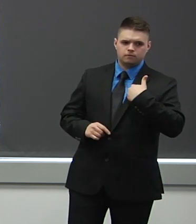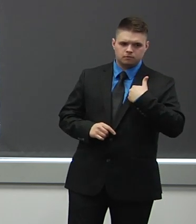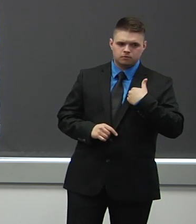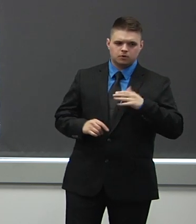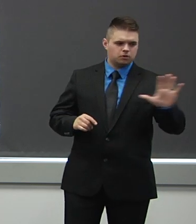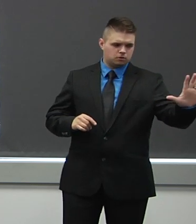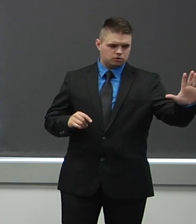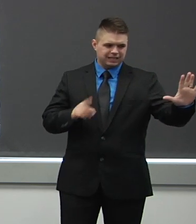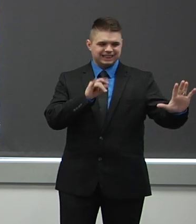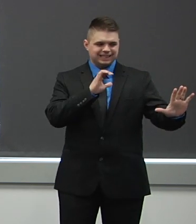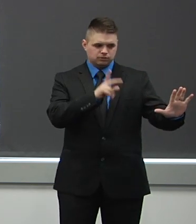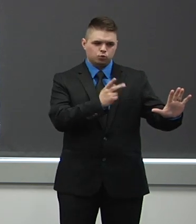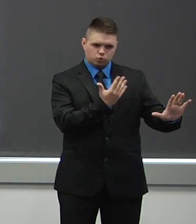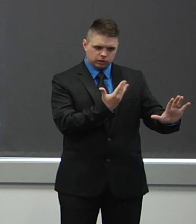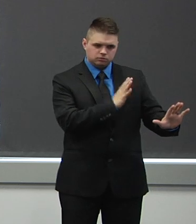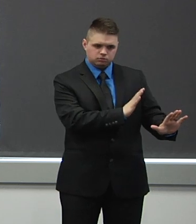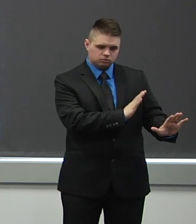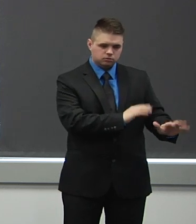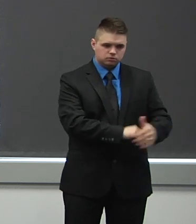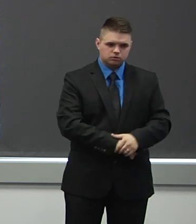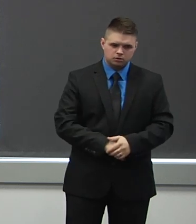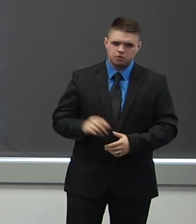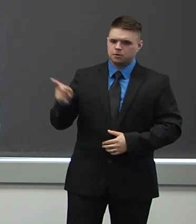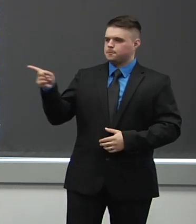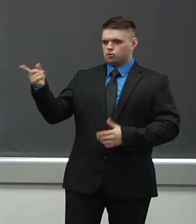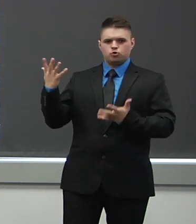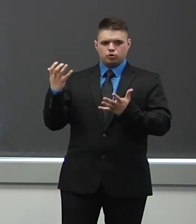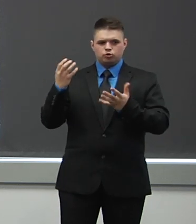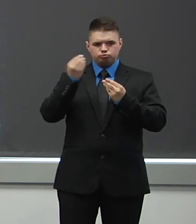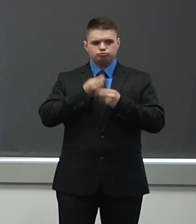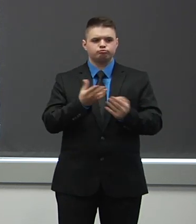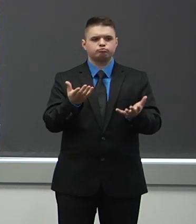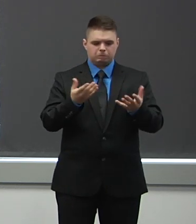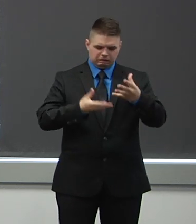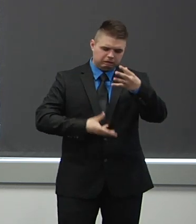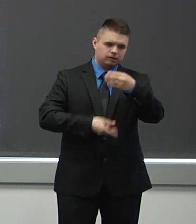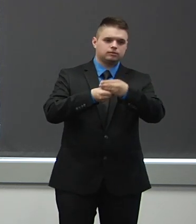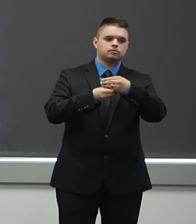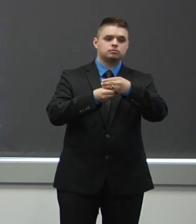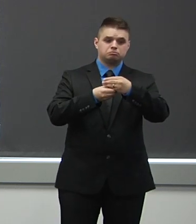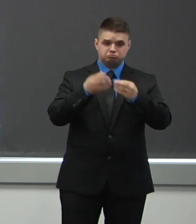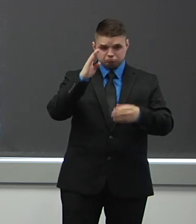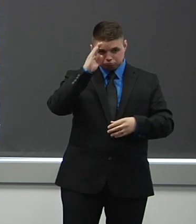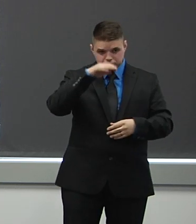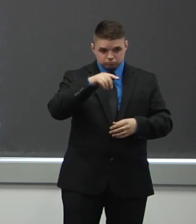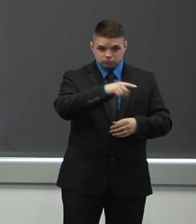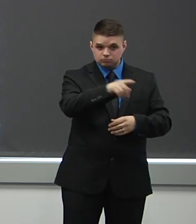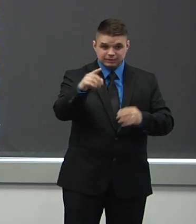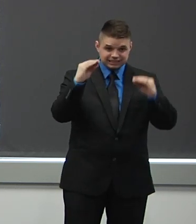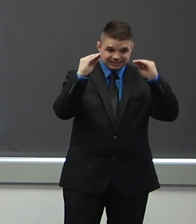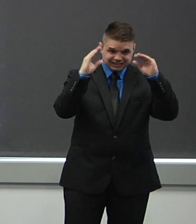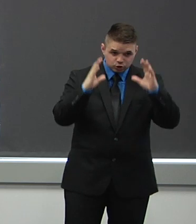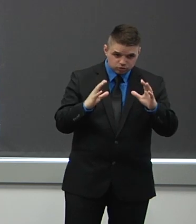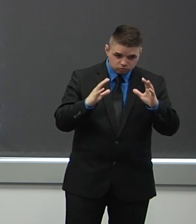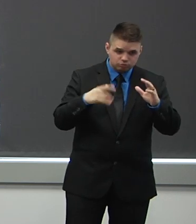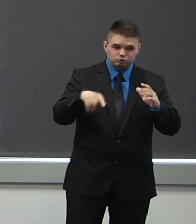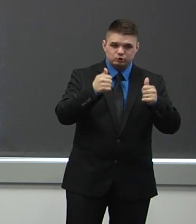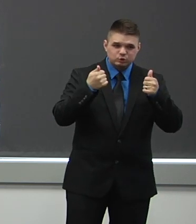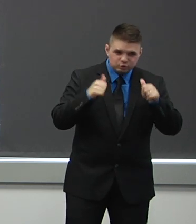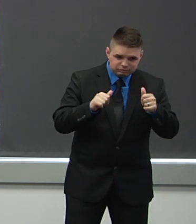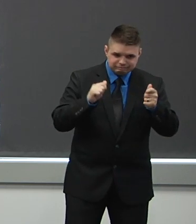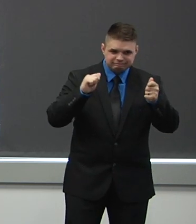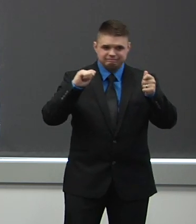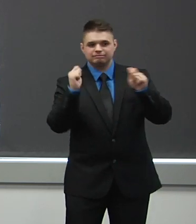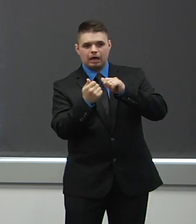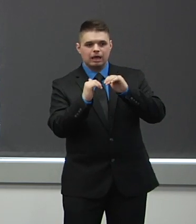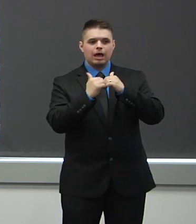okay. I think that where I'd like to take that is that we know that our teachers are trying to change the way they're doing business, and they're trying